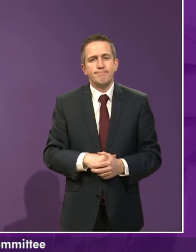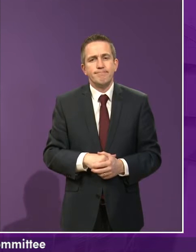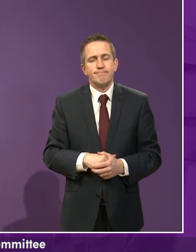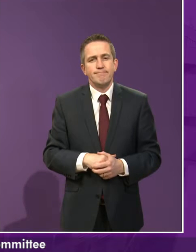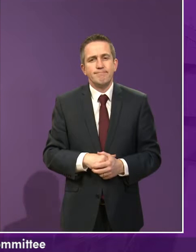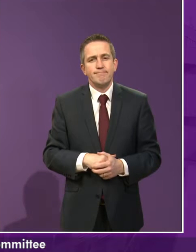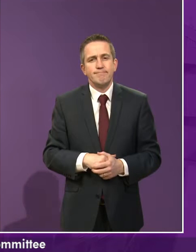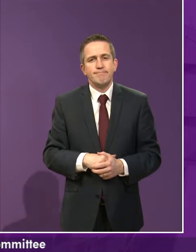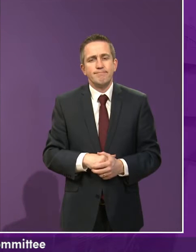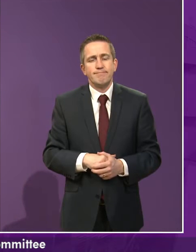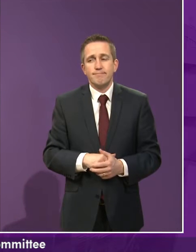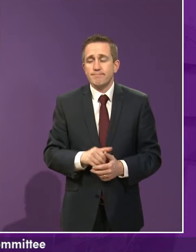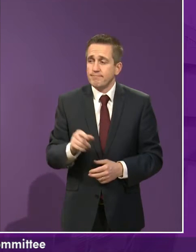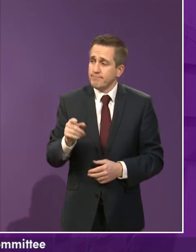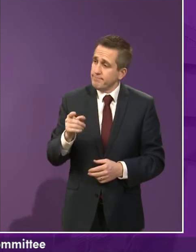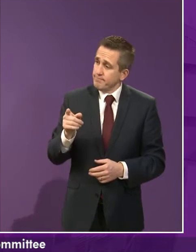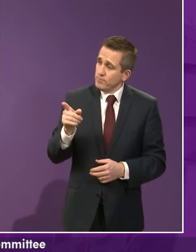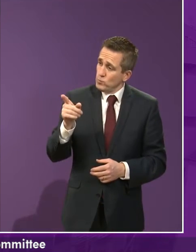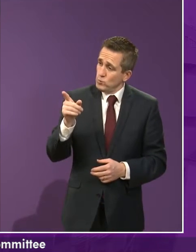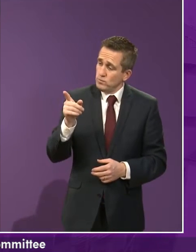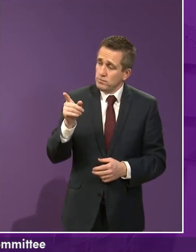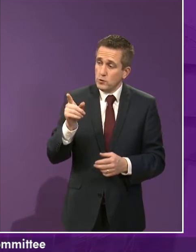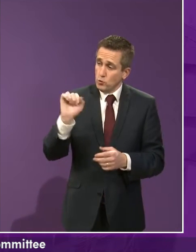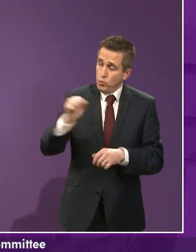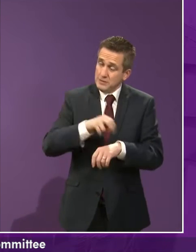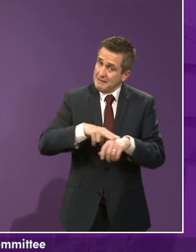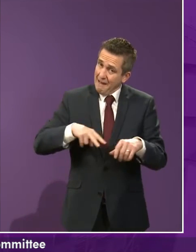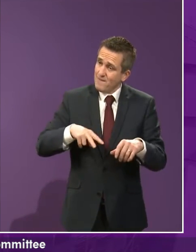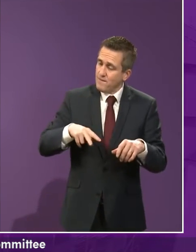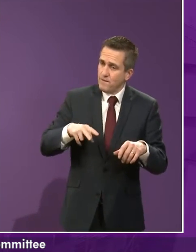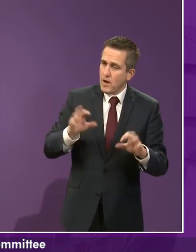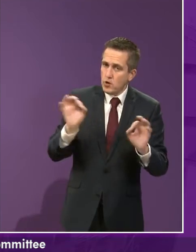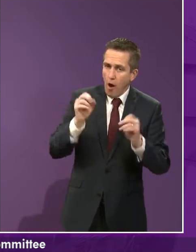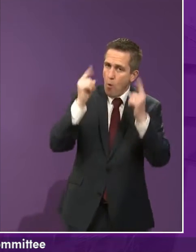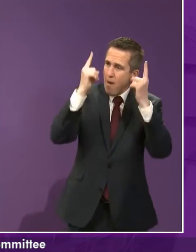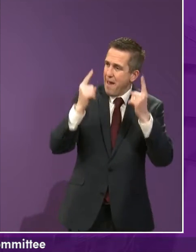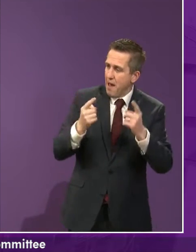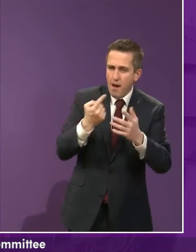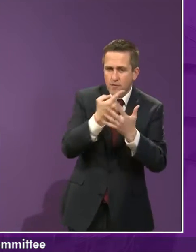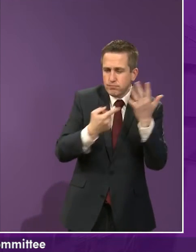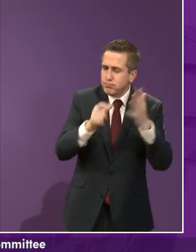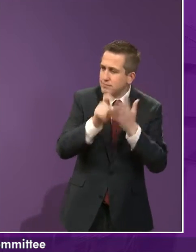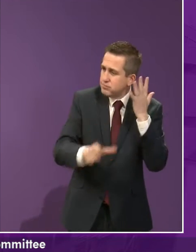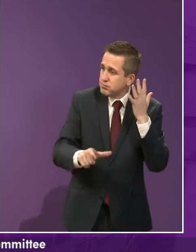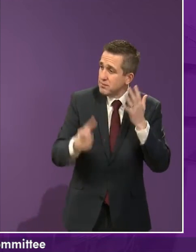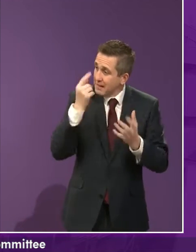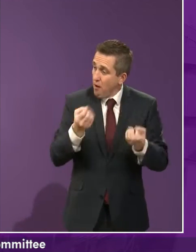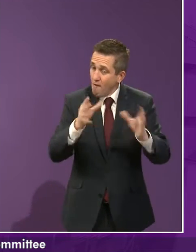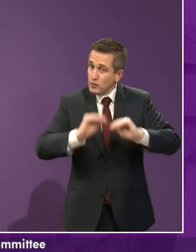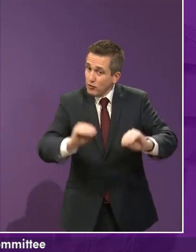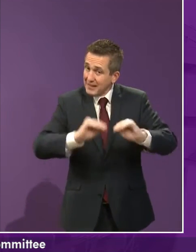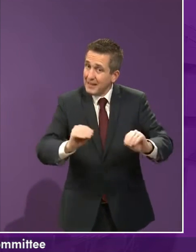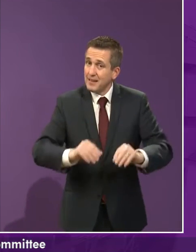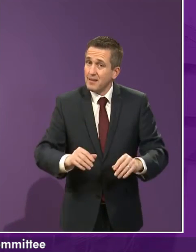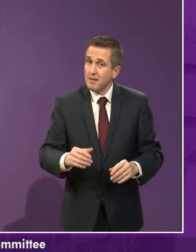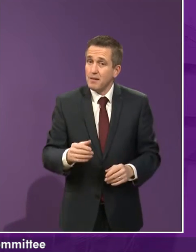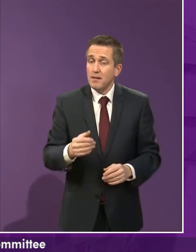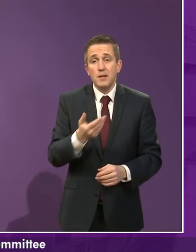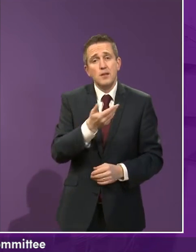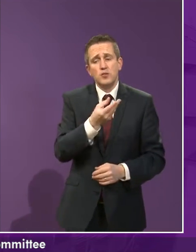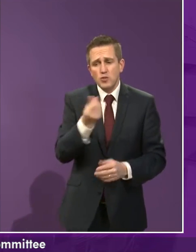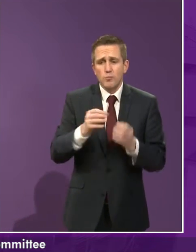Yeah. Is there training available for those staff? Because a key theme that's emerged through the evidence that we've had is some students feeling they would be much more